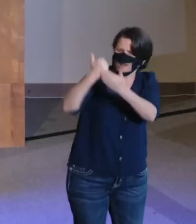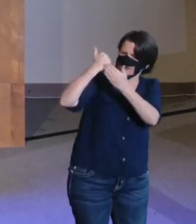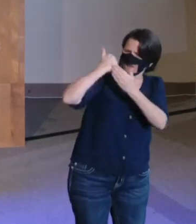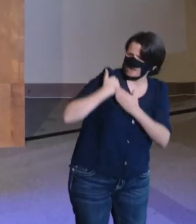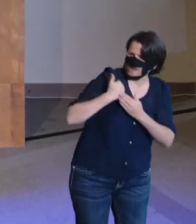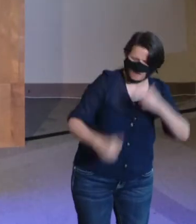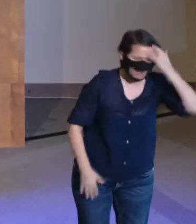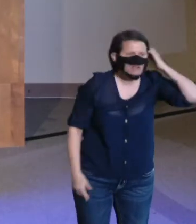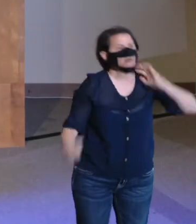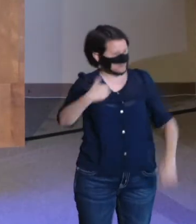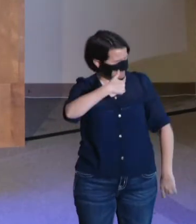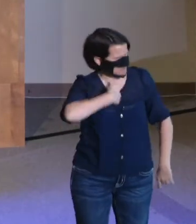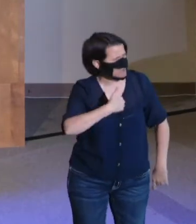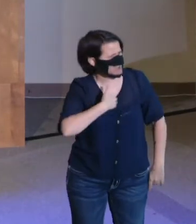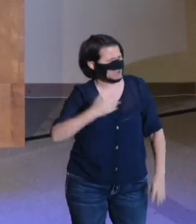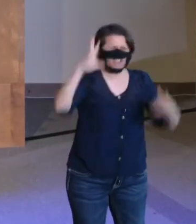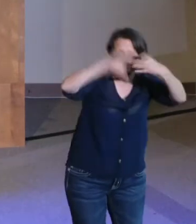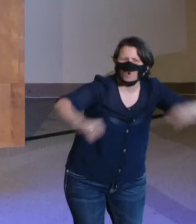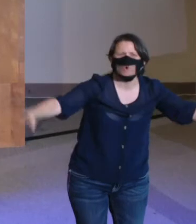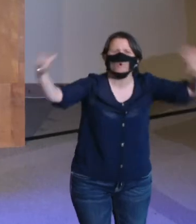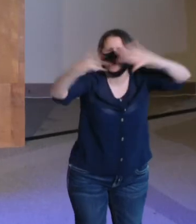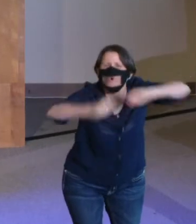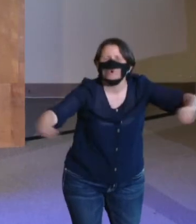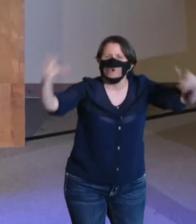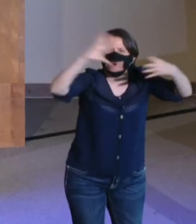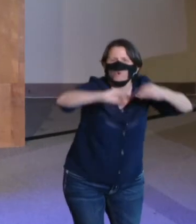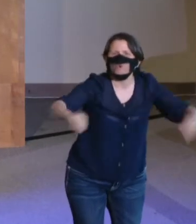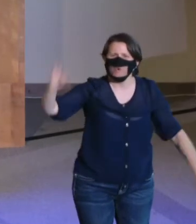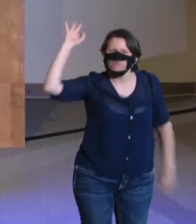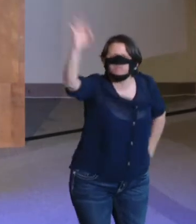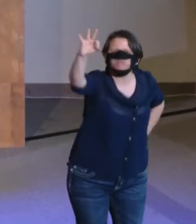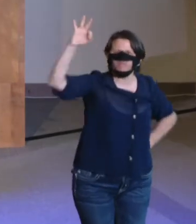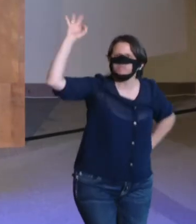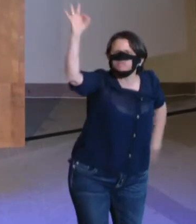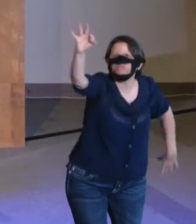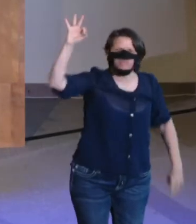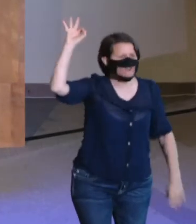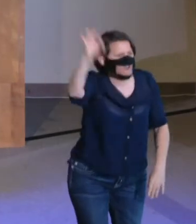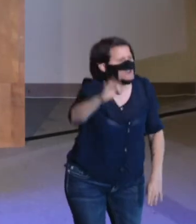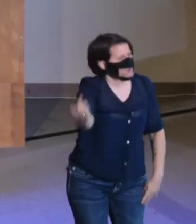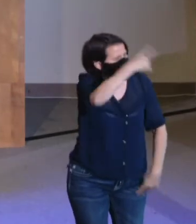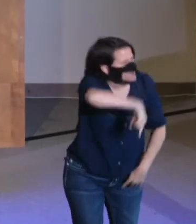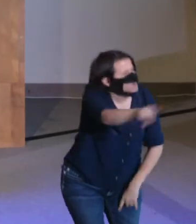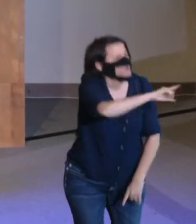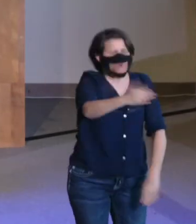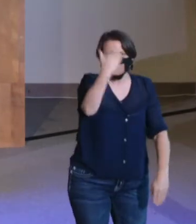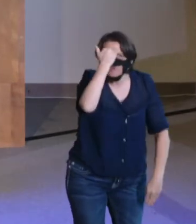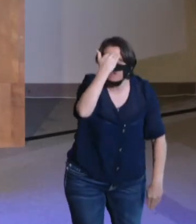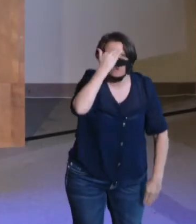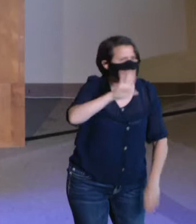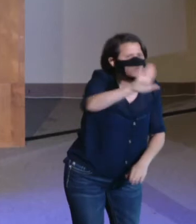can't nobody tell it like me. Can't nobody say it like me. You don't know the story like